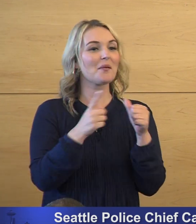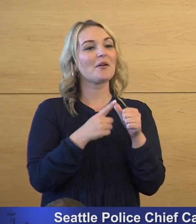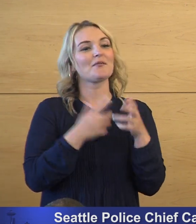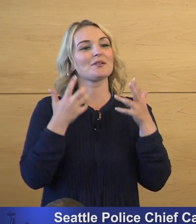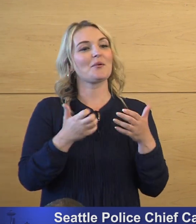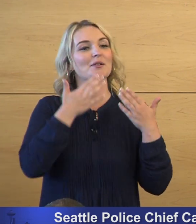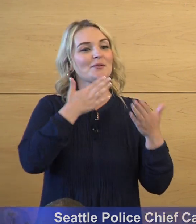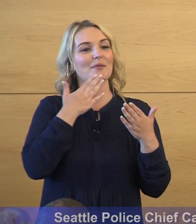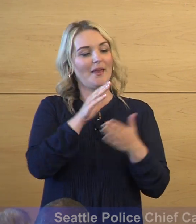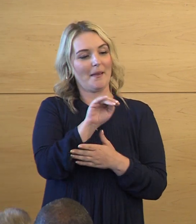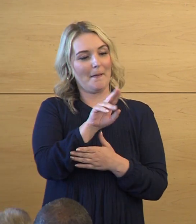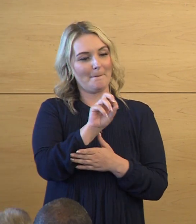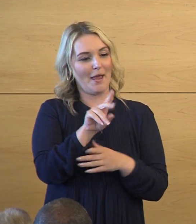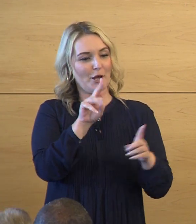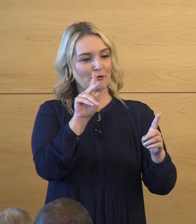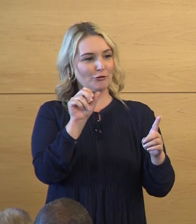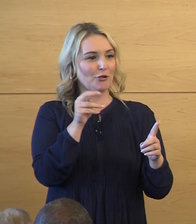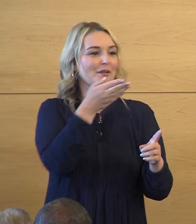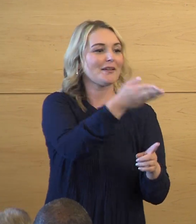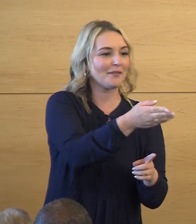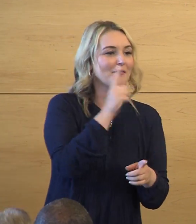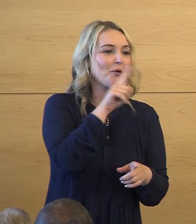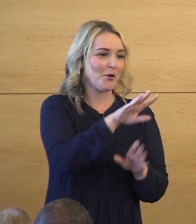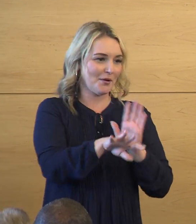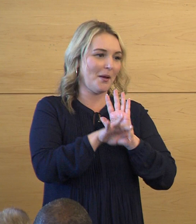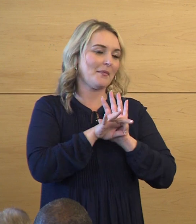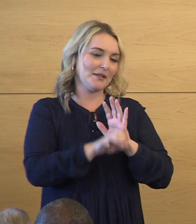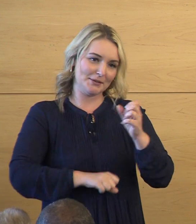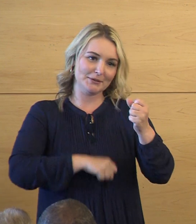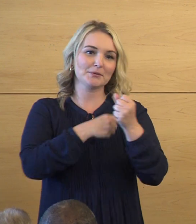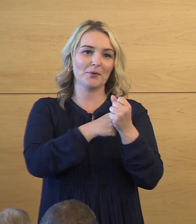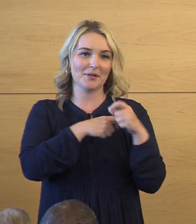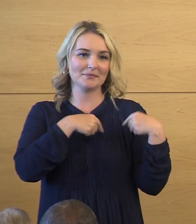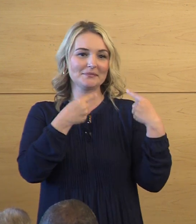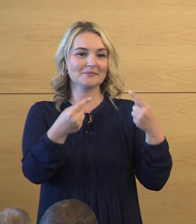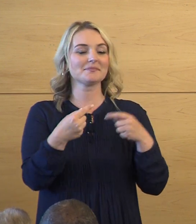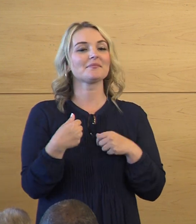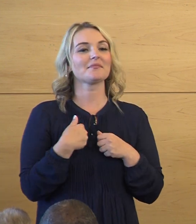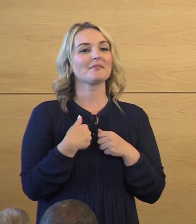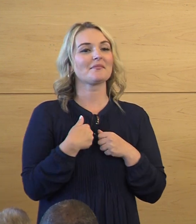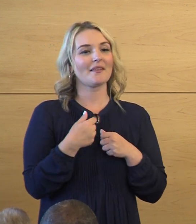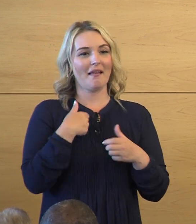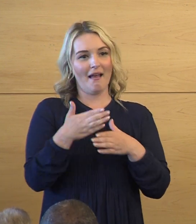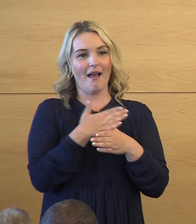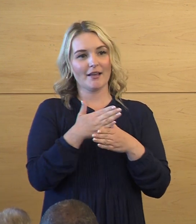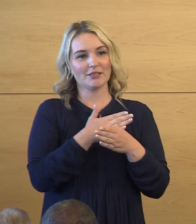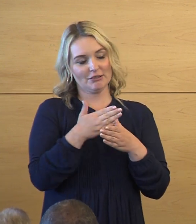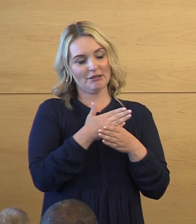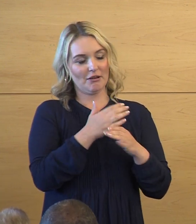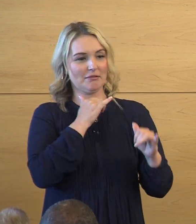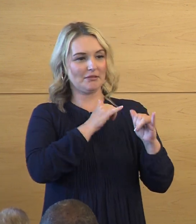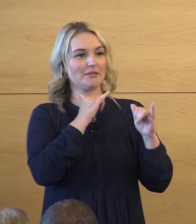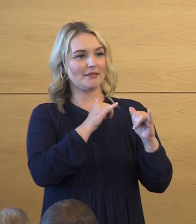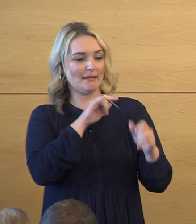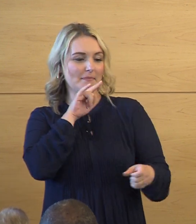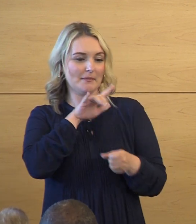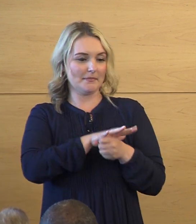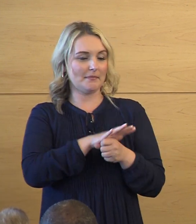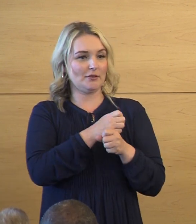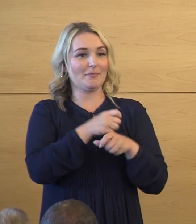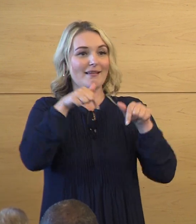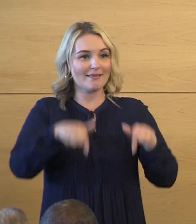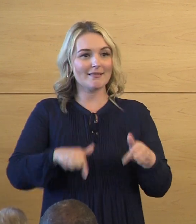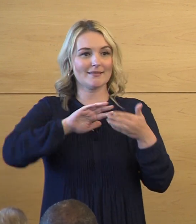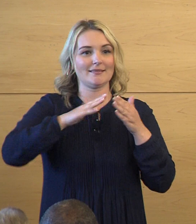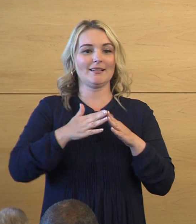thank Mayor Durkin for her nomination and support. You know, I share her commitment to making this city safer and